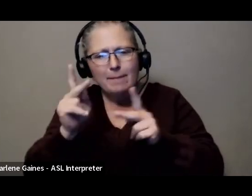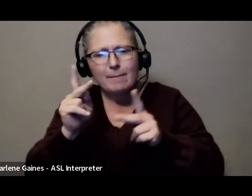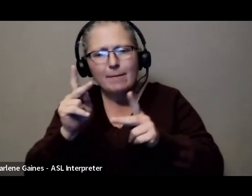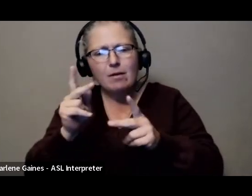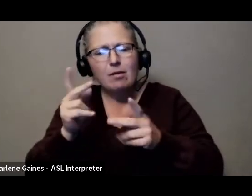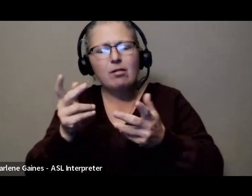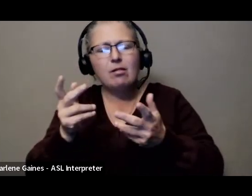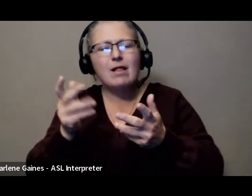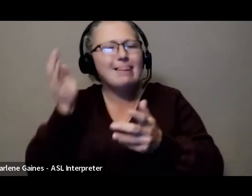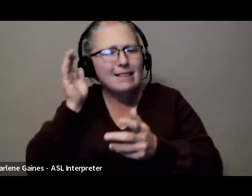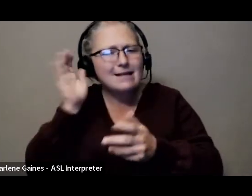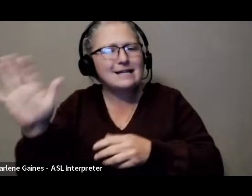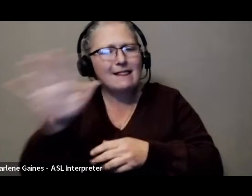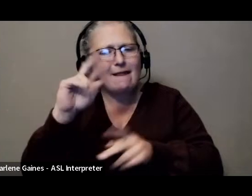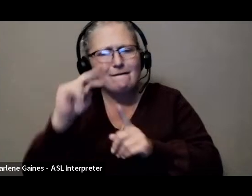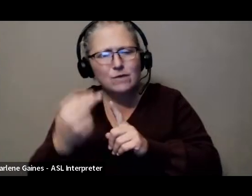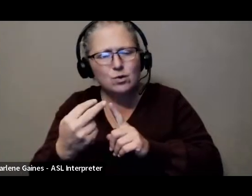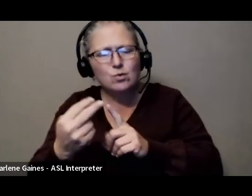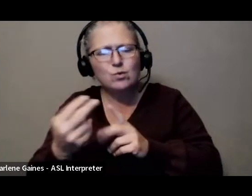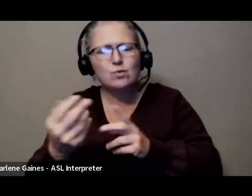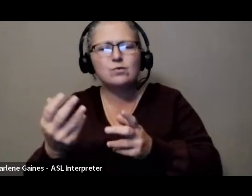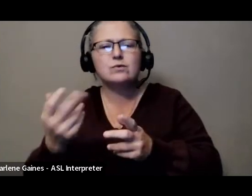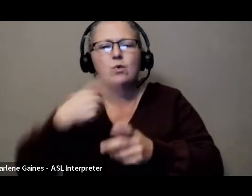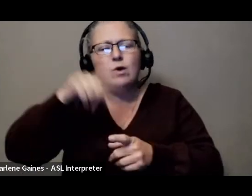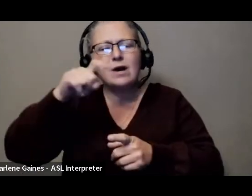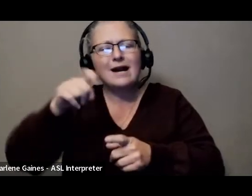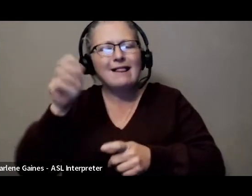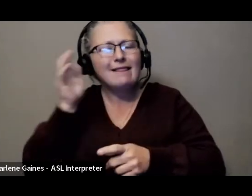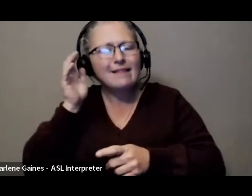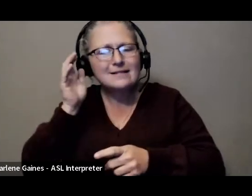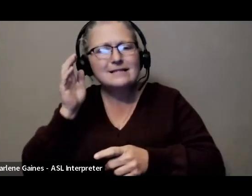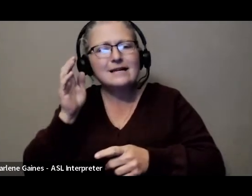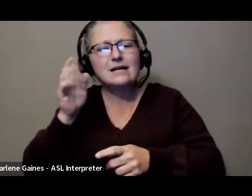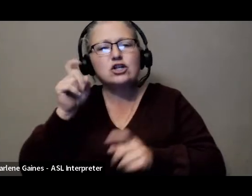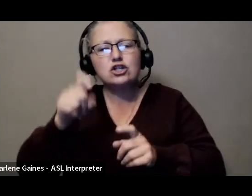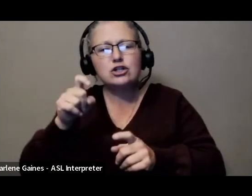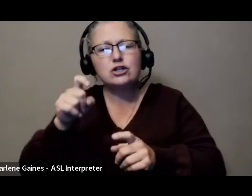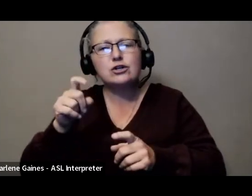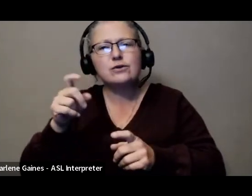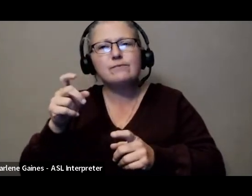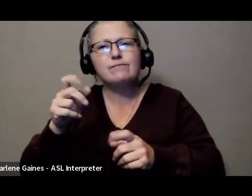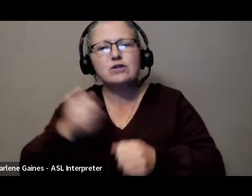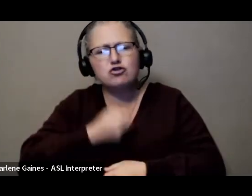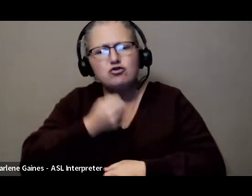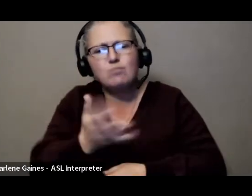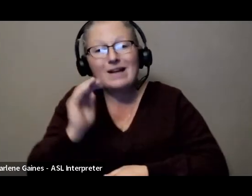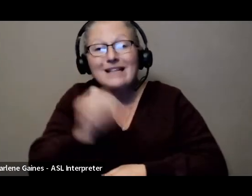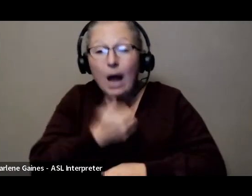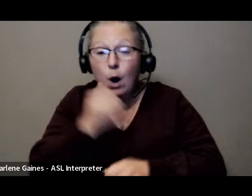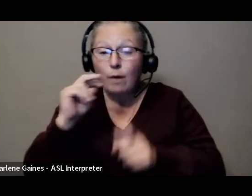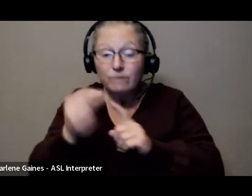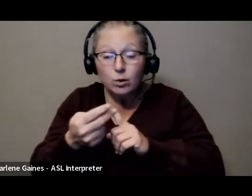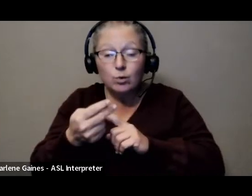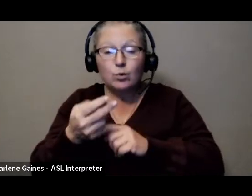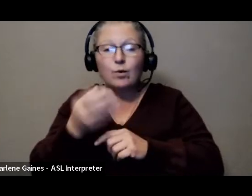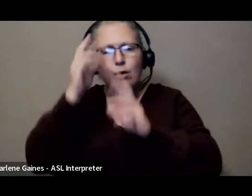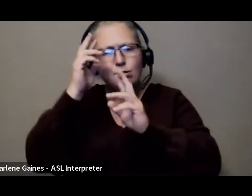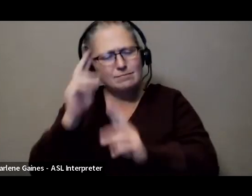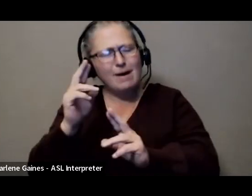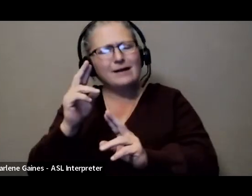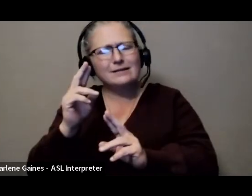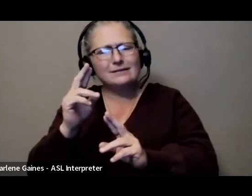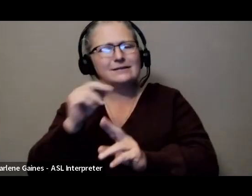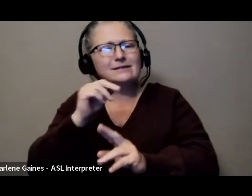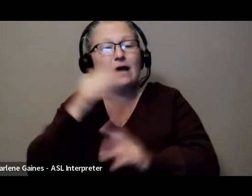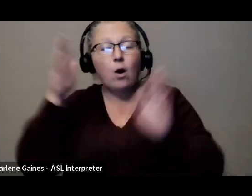share, listen to their views. We should listen. We should be able to express our views in a respectful manner.